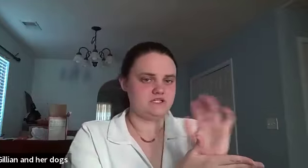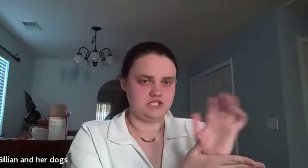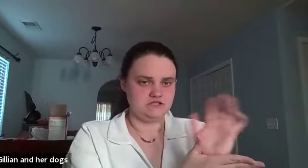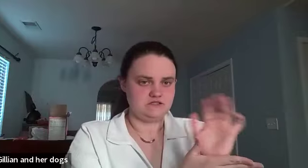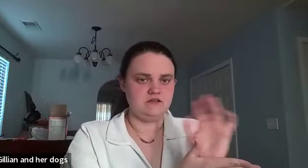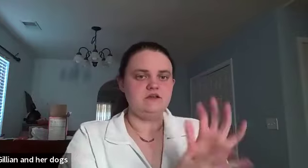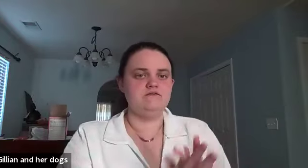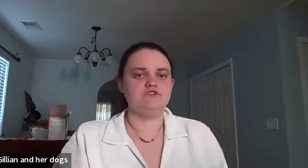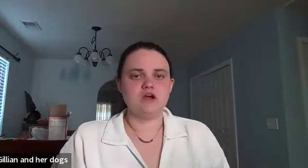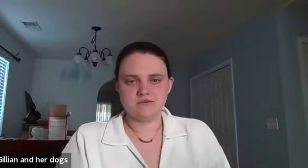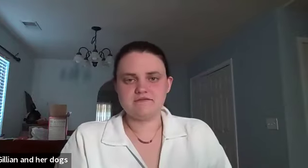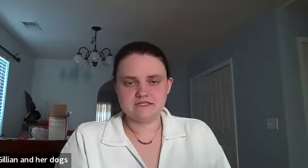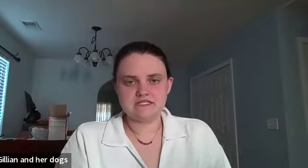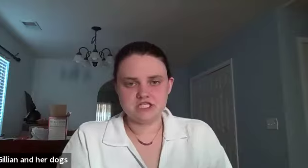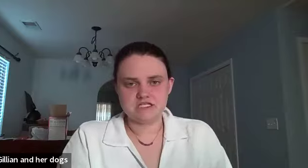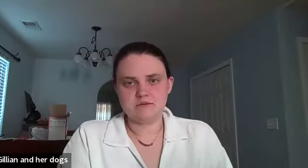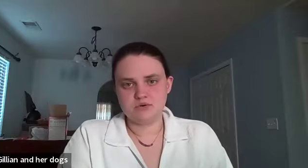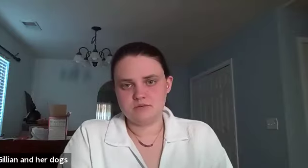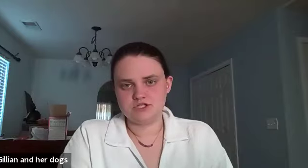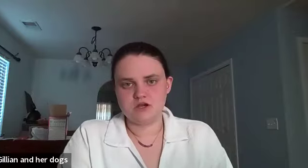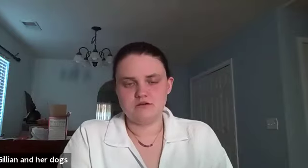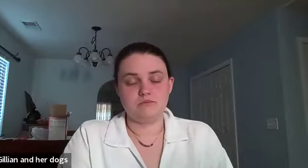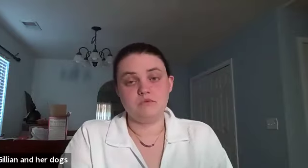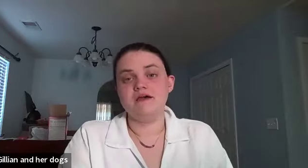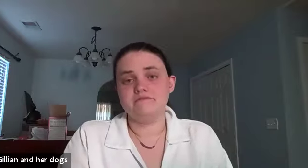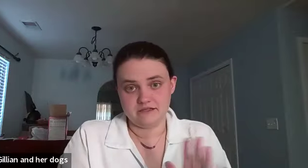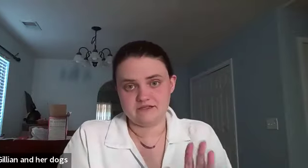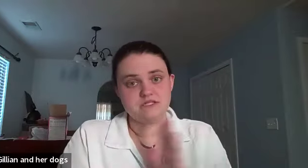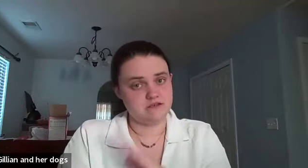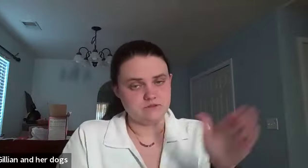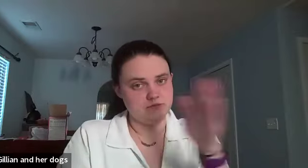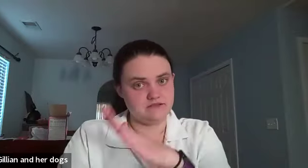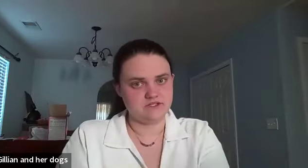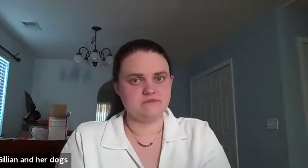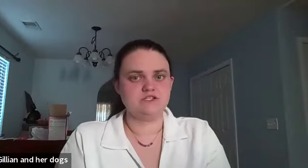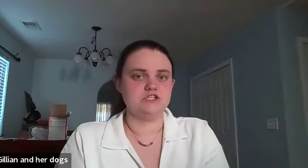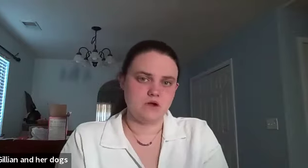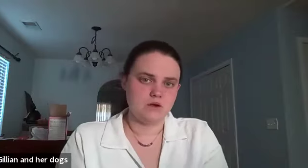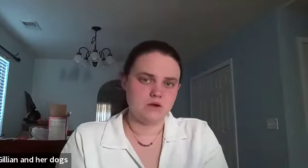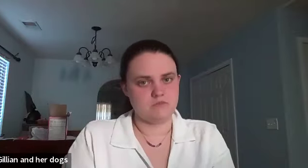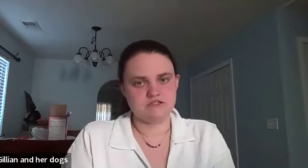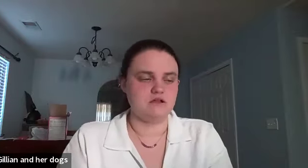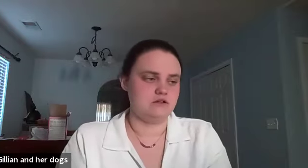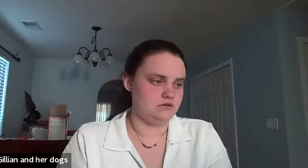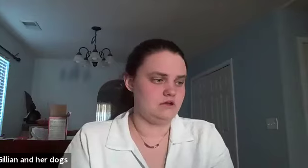specified cheese. If you're talking about fancy cheese like Parmesan, no, well, not fancy, but different specific types of cheese, Parmesan, mozzarella,